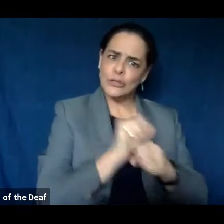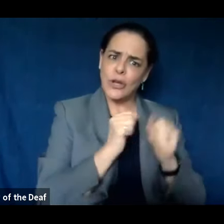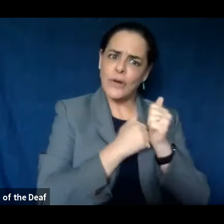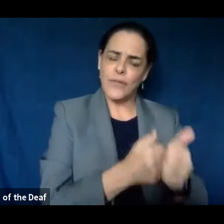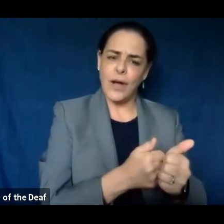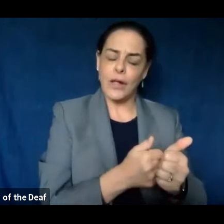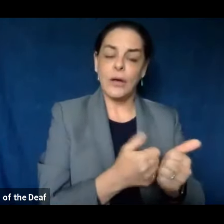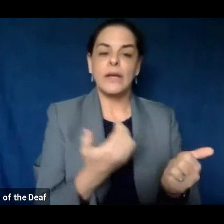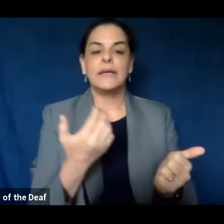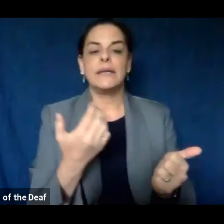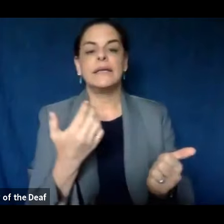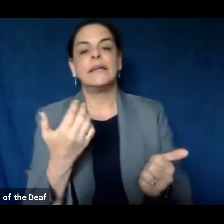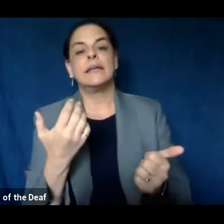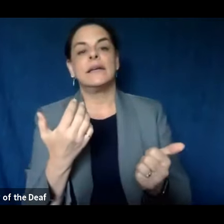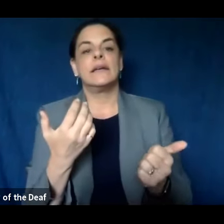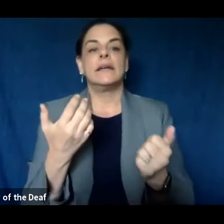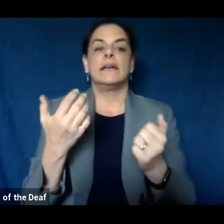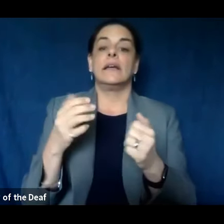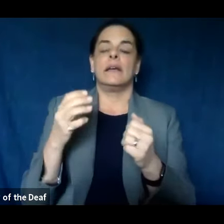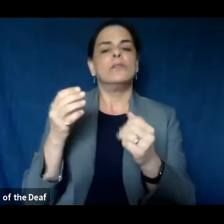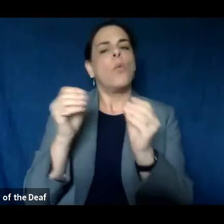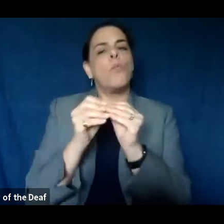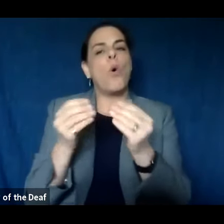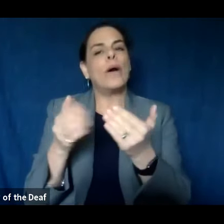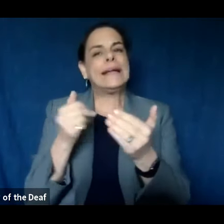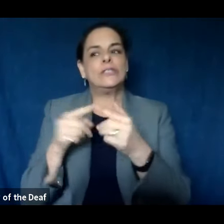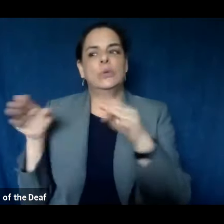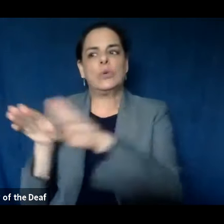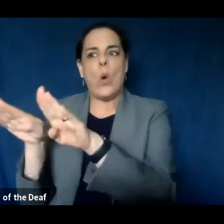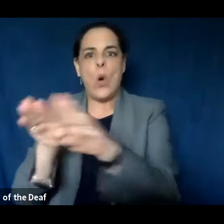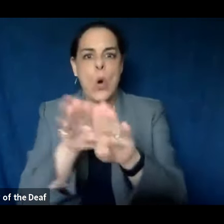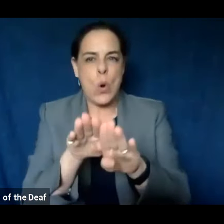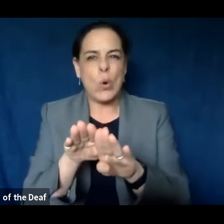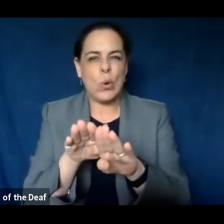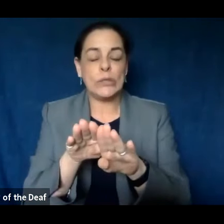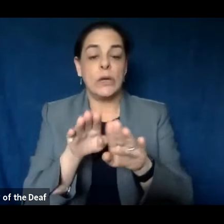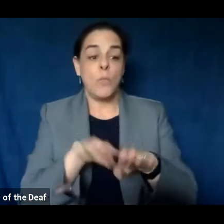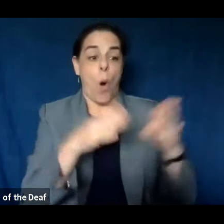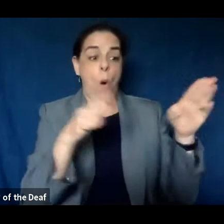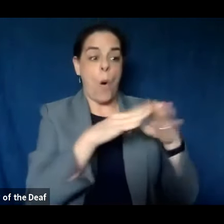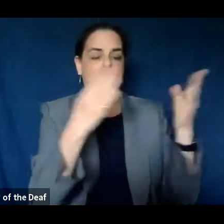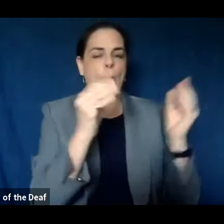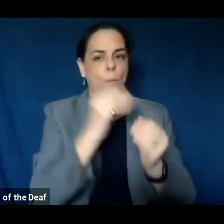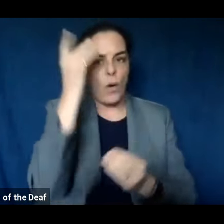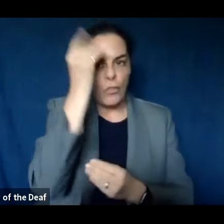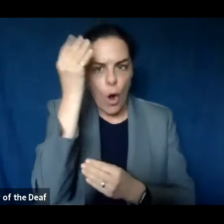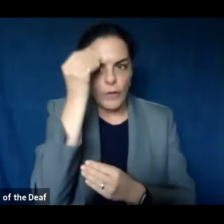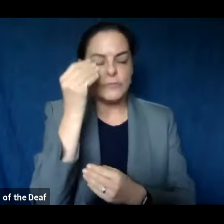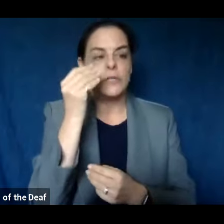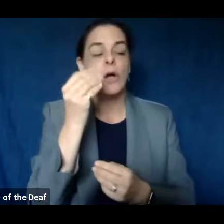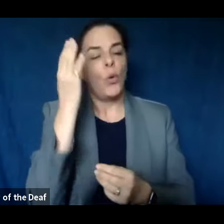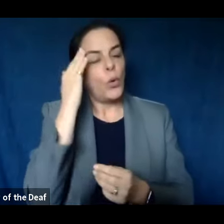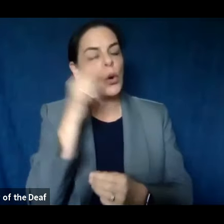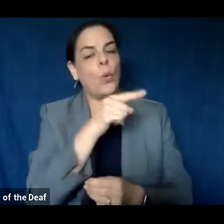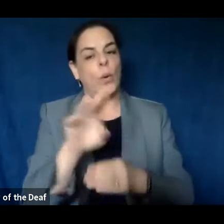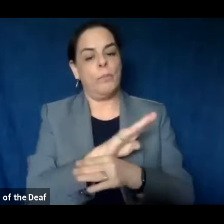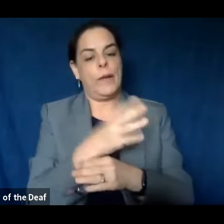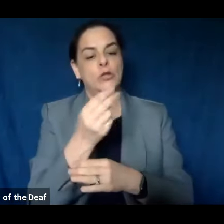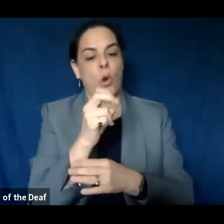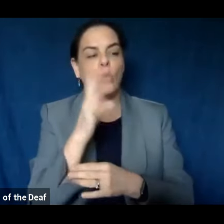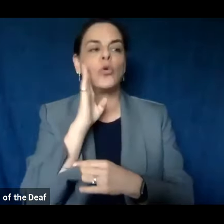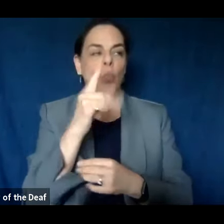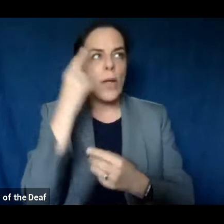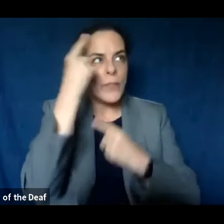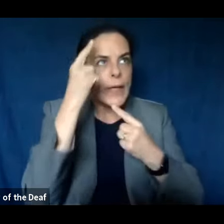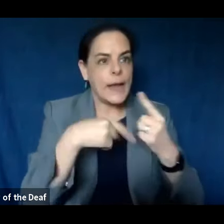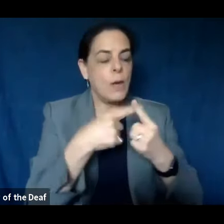to close things down. Opening back up takes much more thought. And we know that our business owners will be thoughtful. They don't want to make any